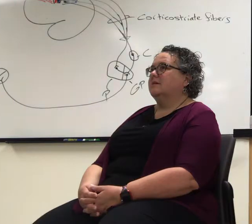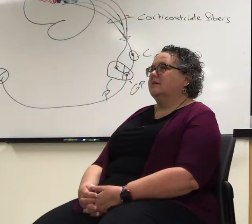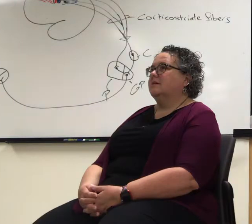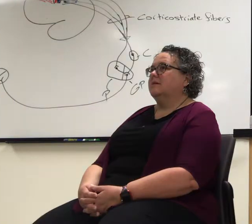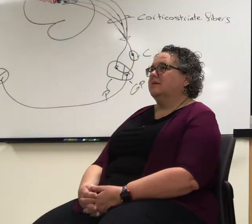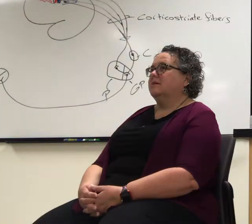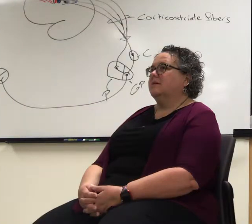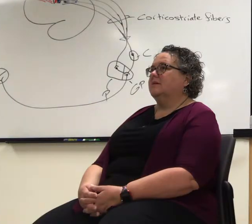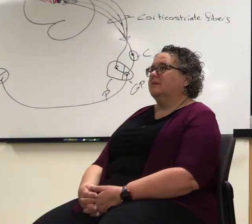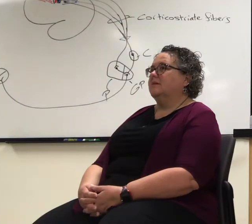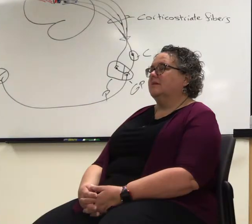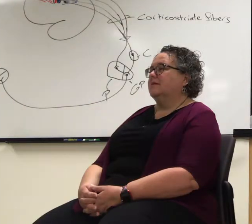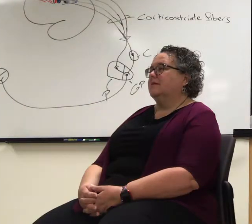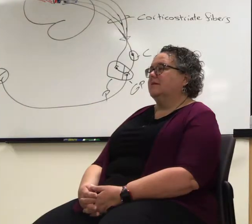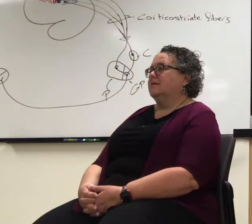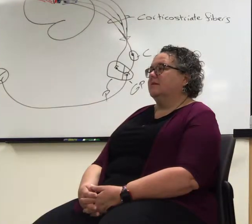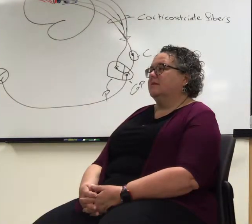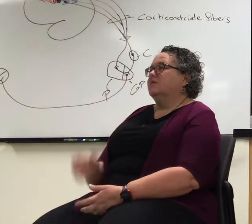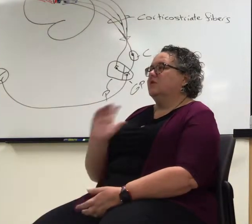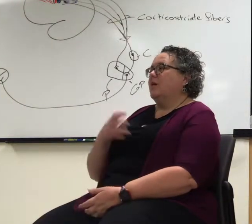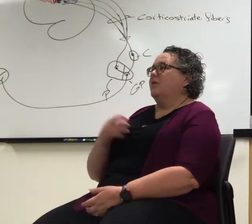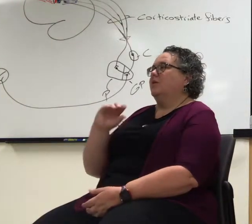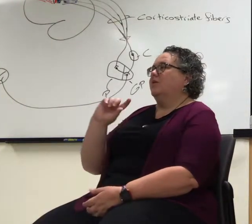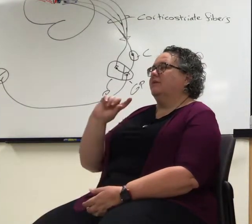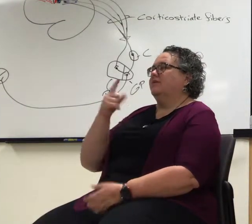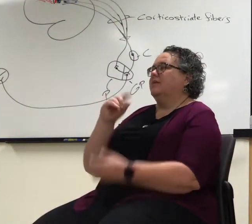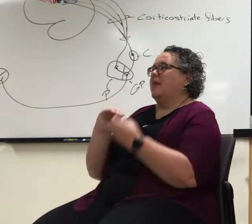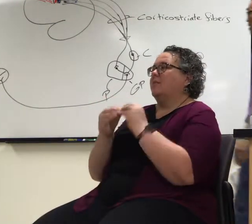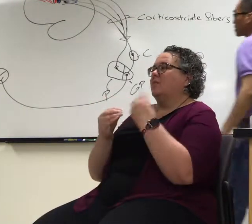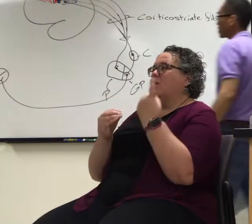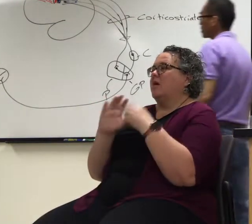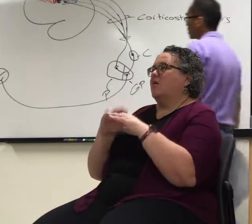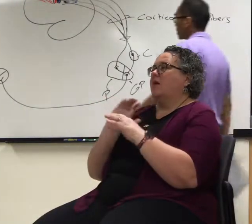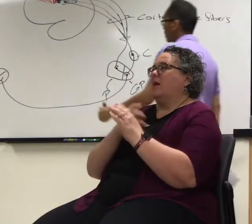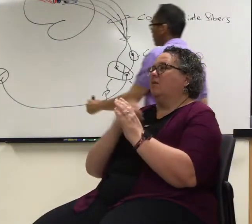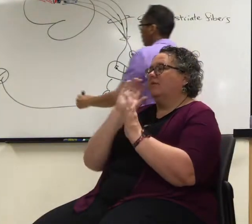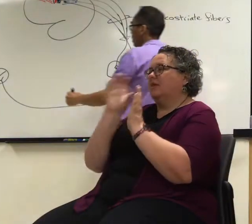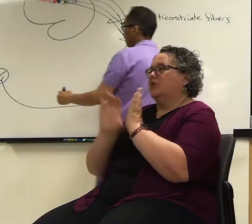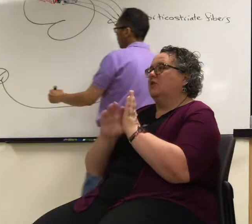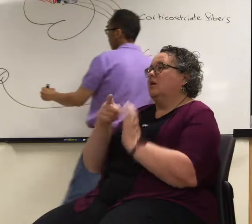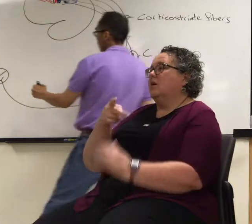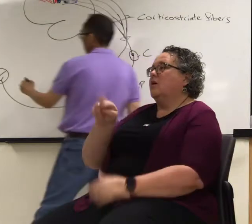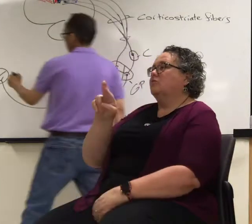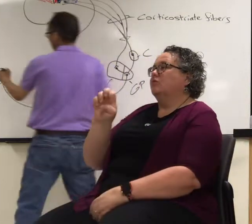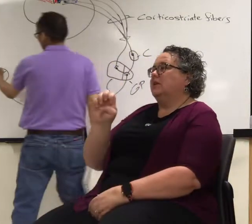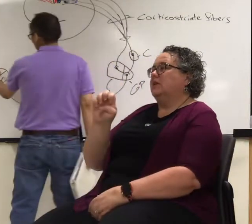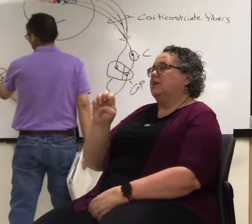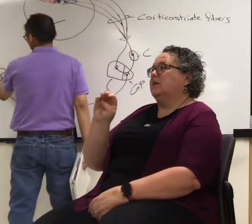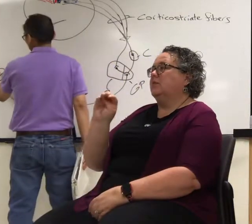To number 1 on our figure there, the premotor cortex.